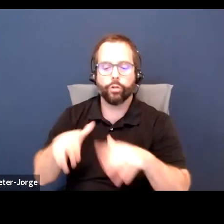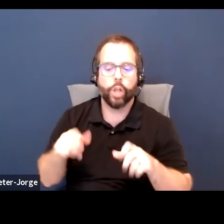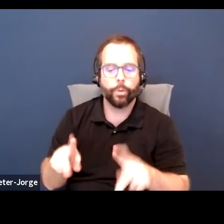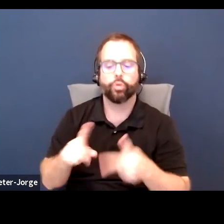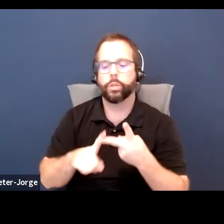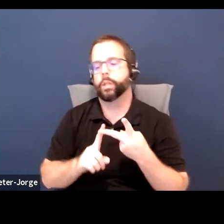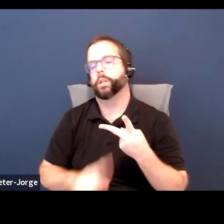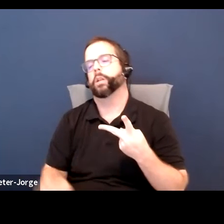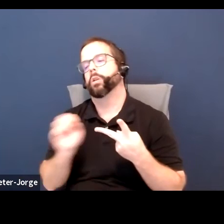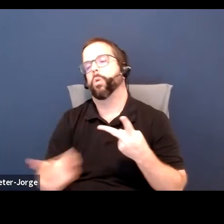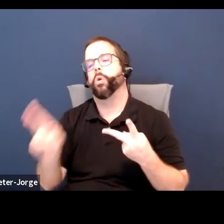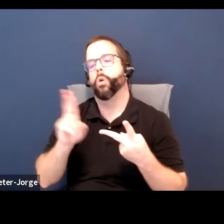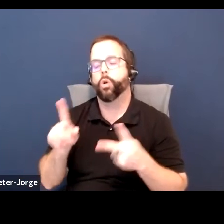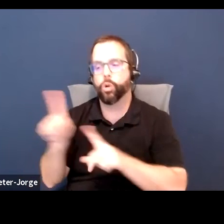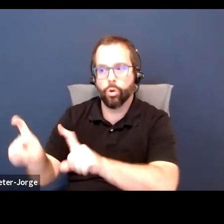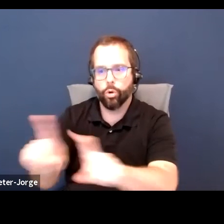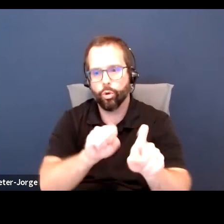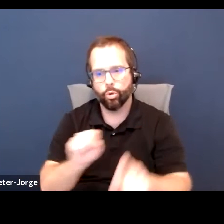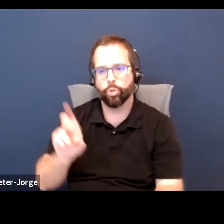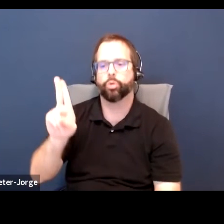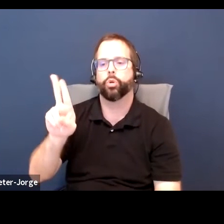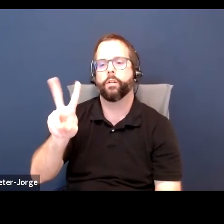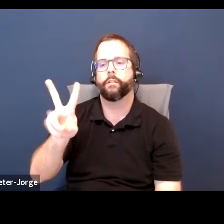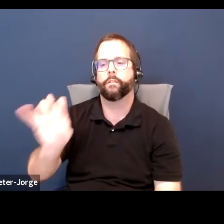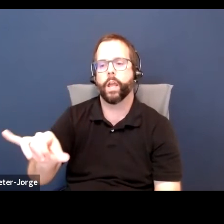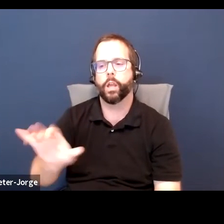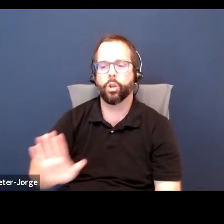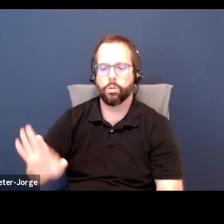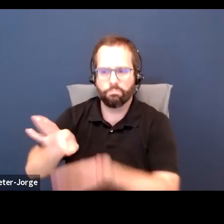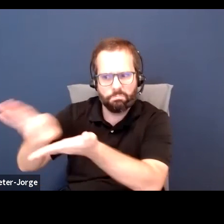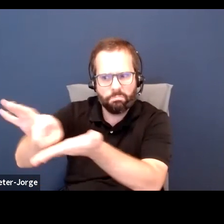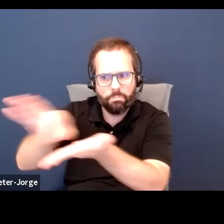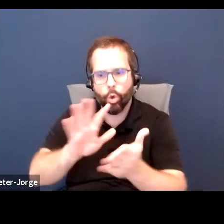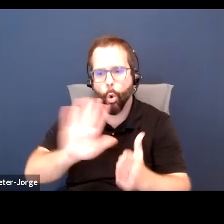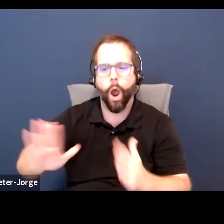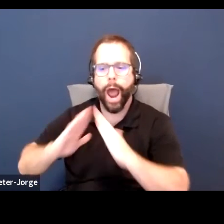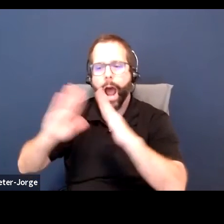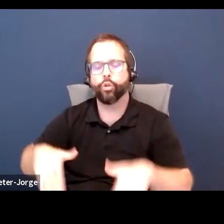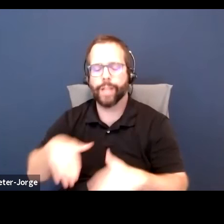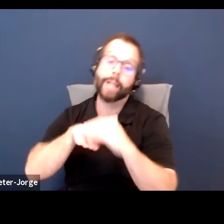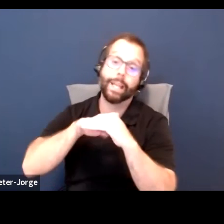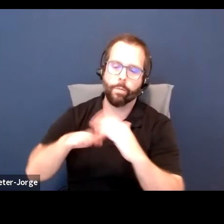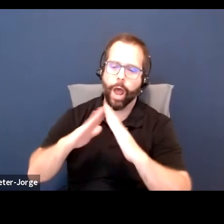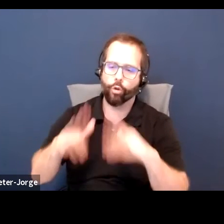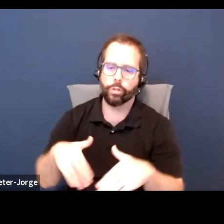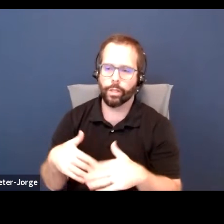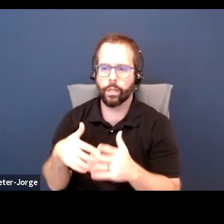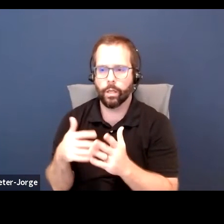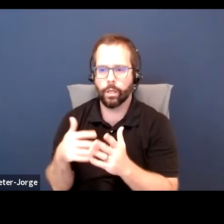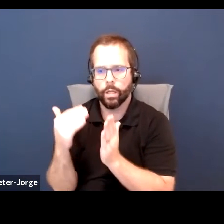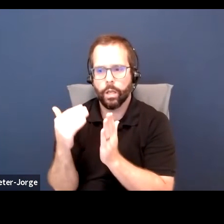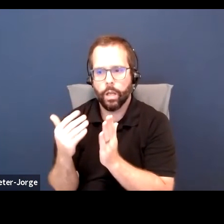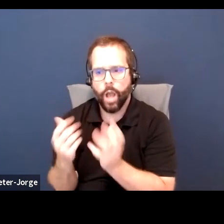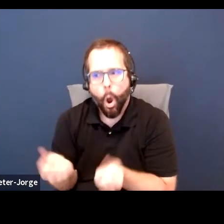your housing inventory, accessible housing, and providing the resources to make a